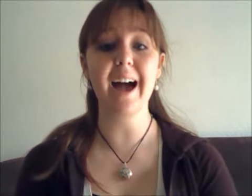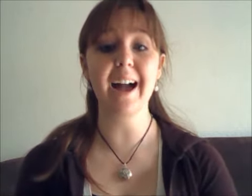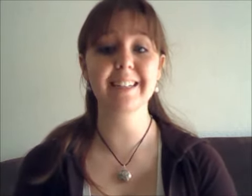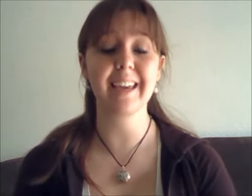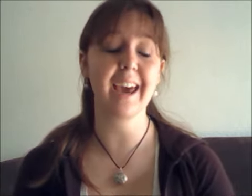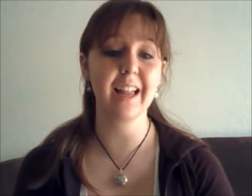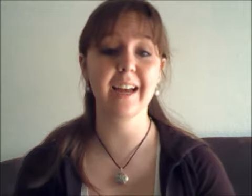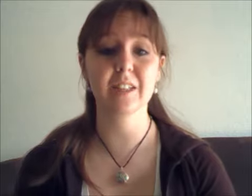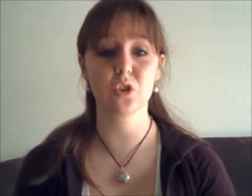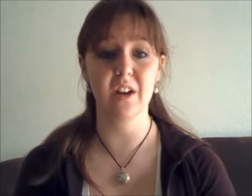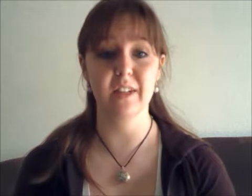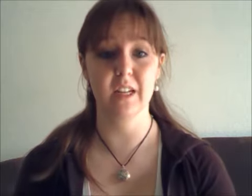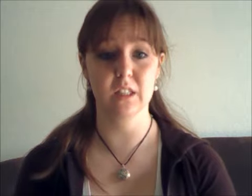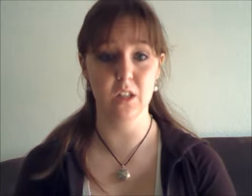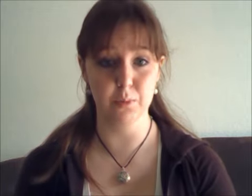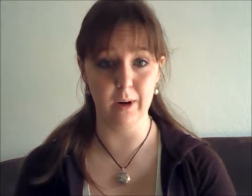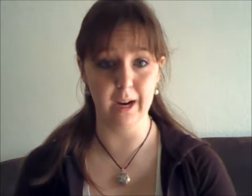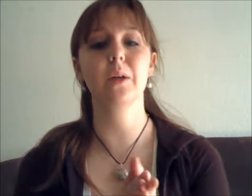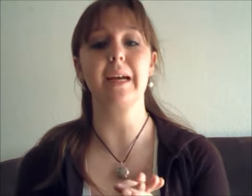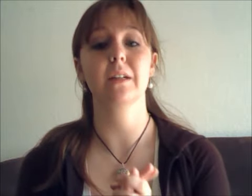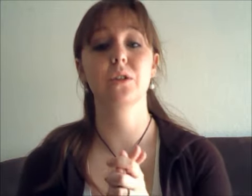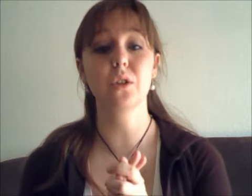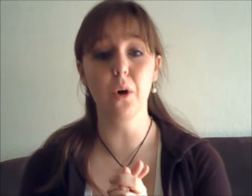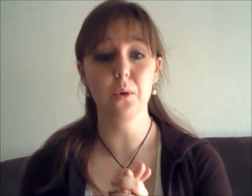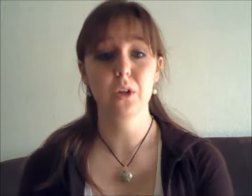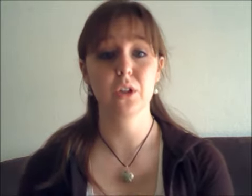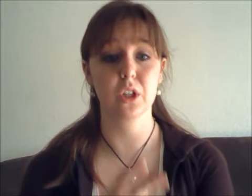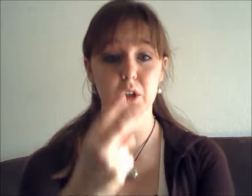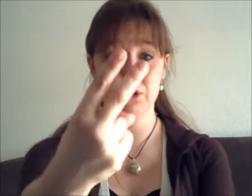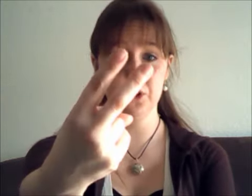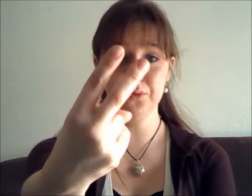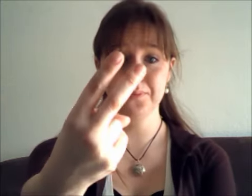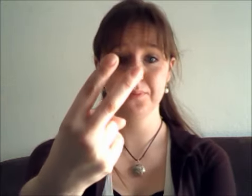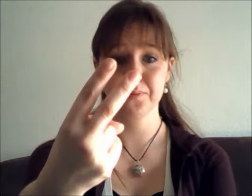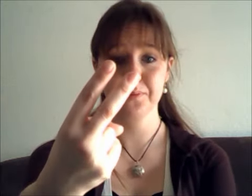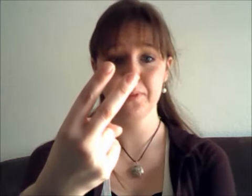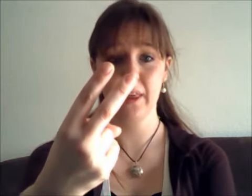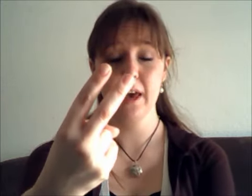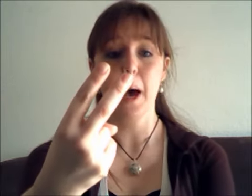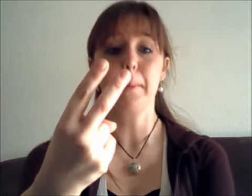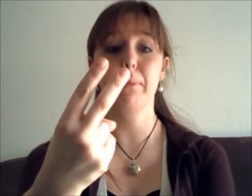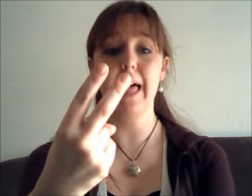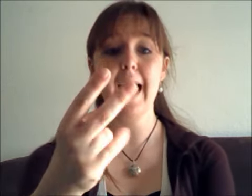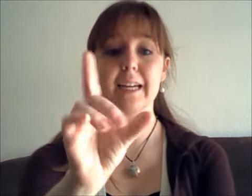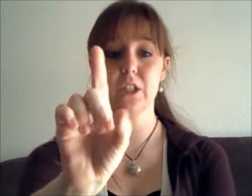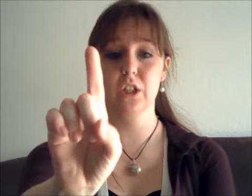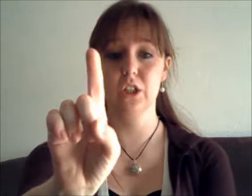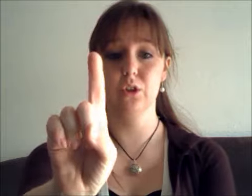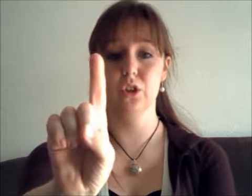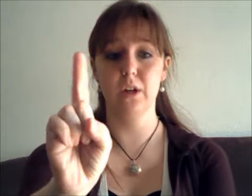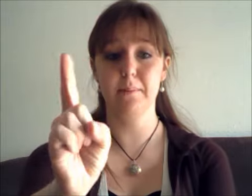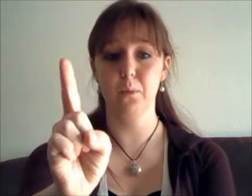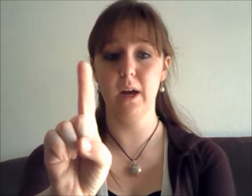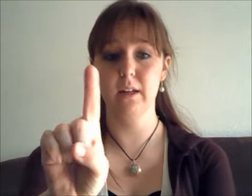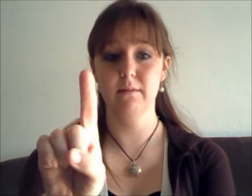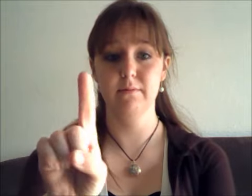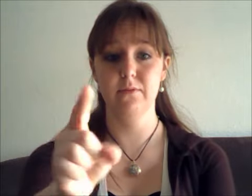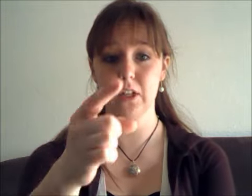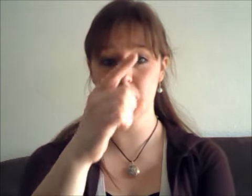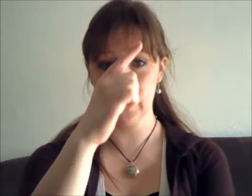black Cadillacs driving in a slow parade. Anyway, so you're going to go two. Black, you're going to use your number one finger, and